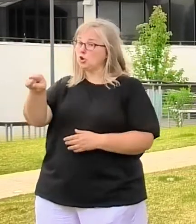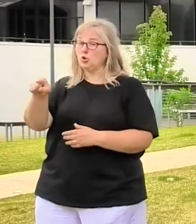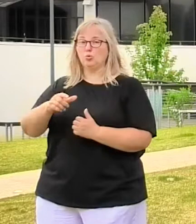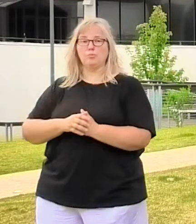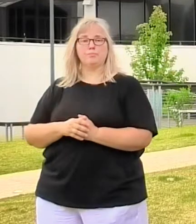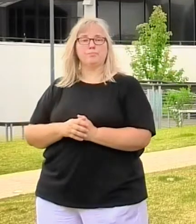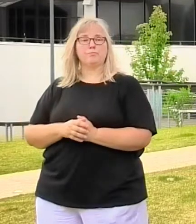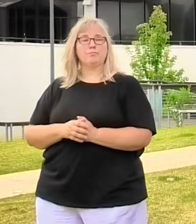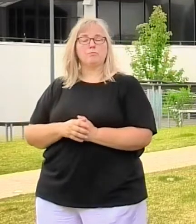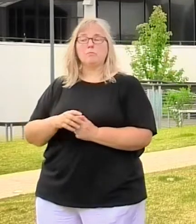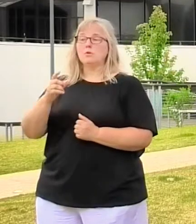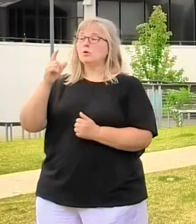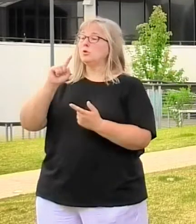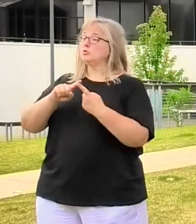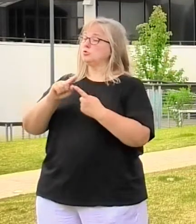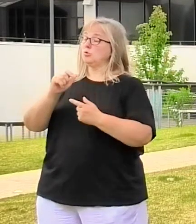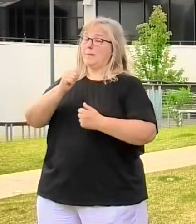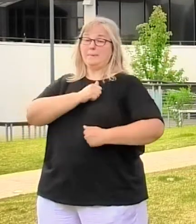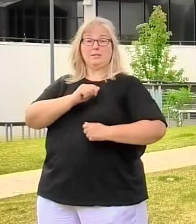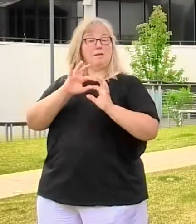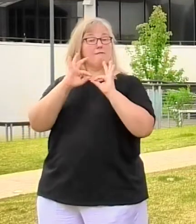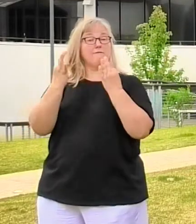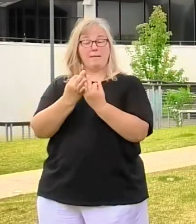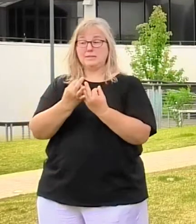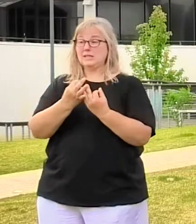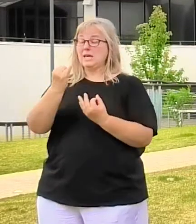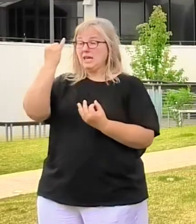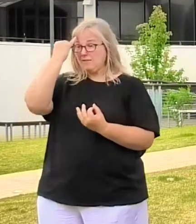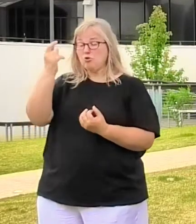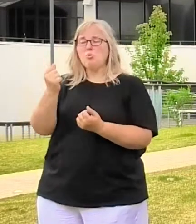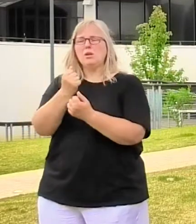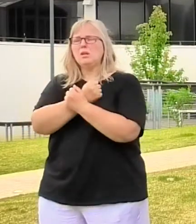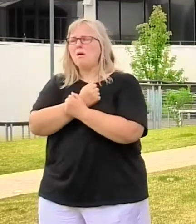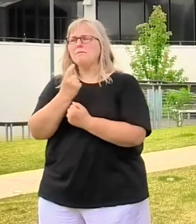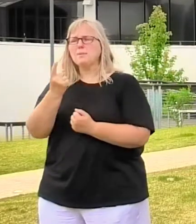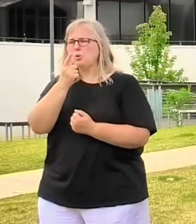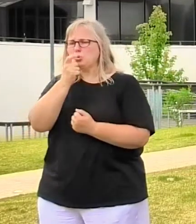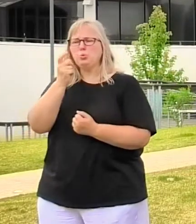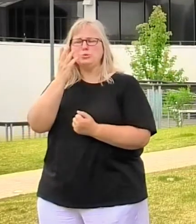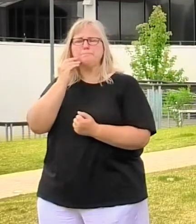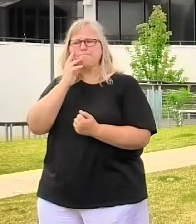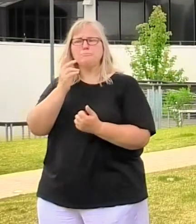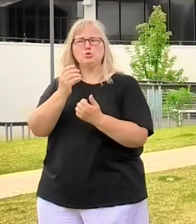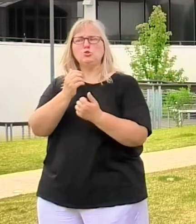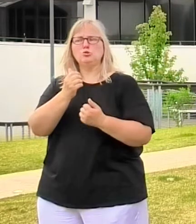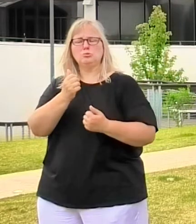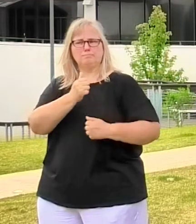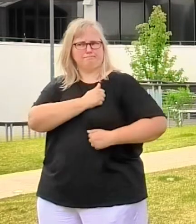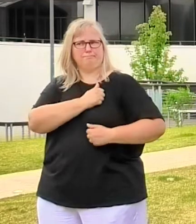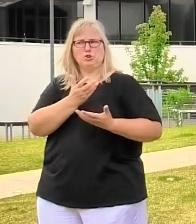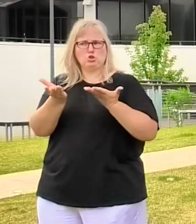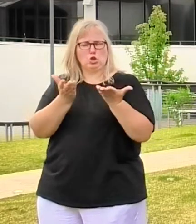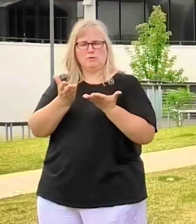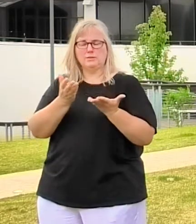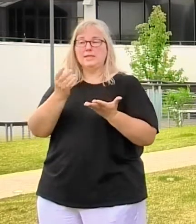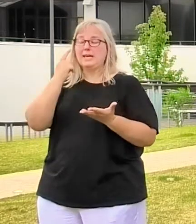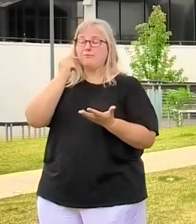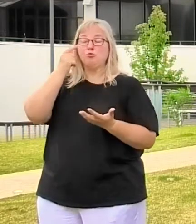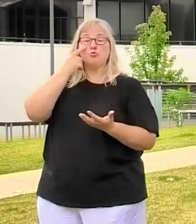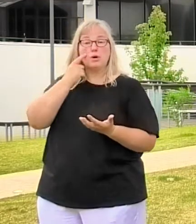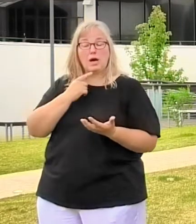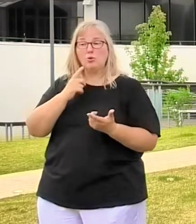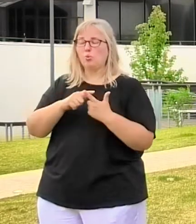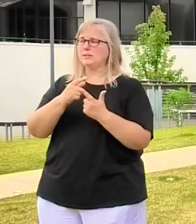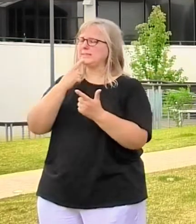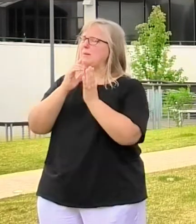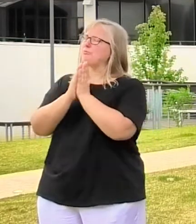To our military families, if you love someone who has served, if you shed a tear or said a prayer for